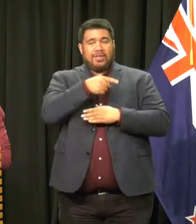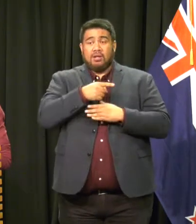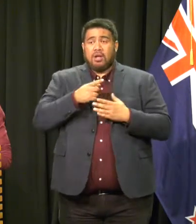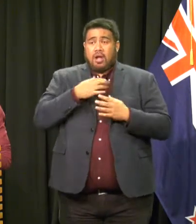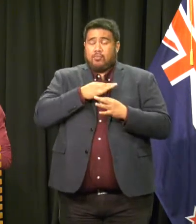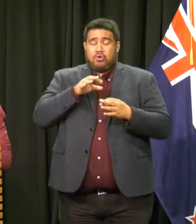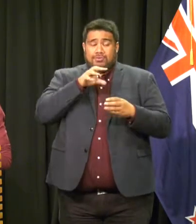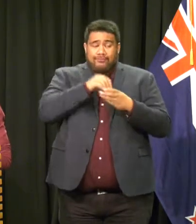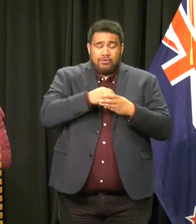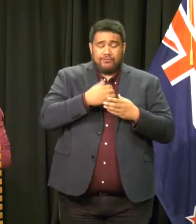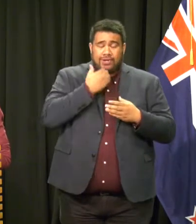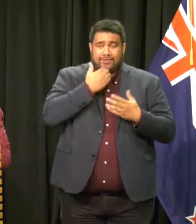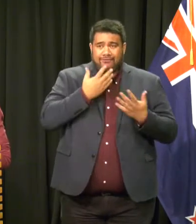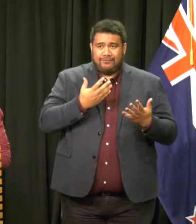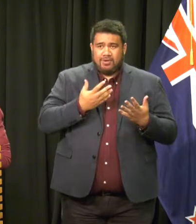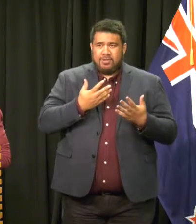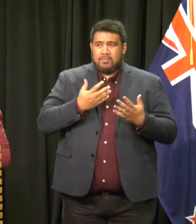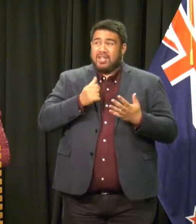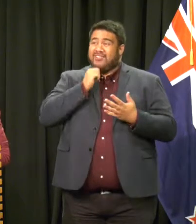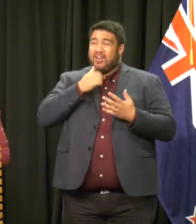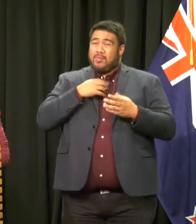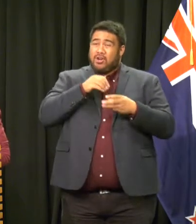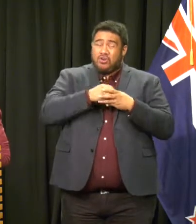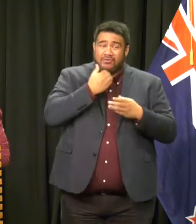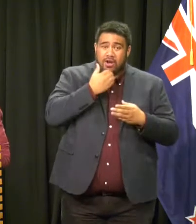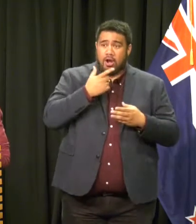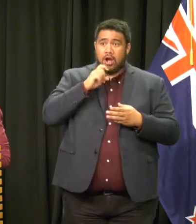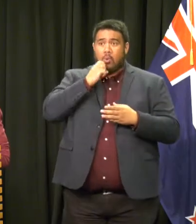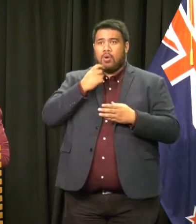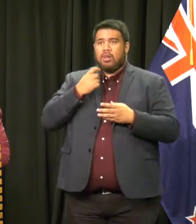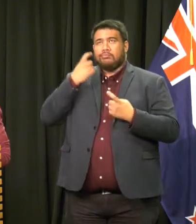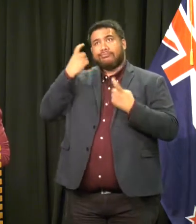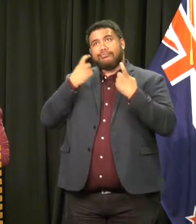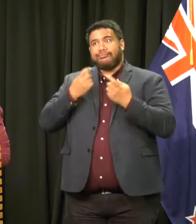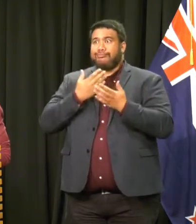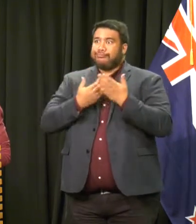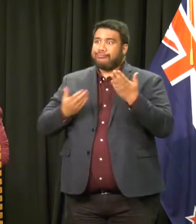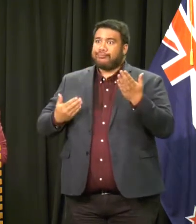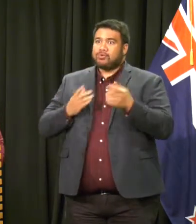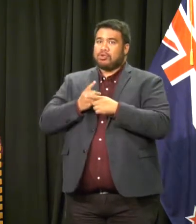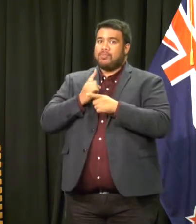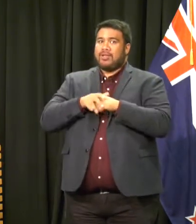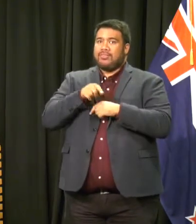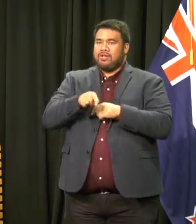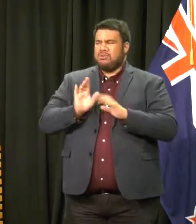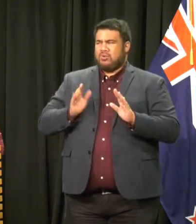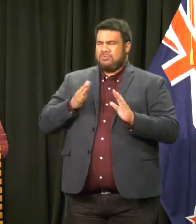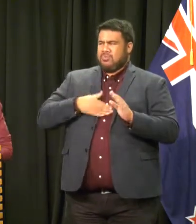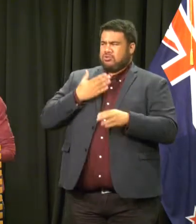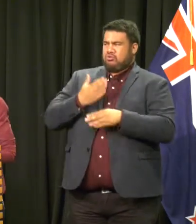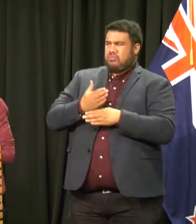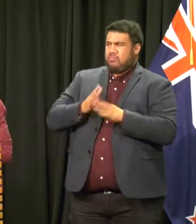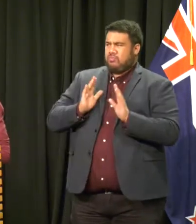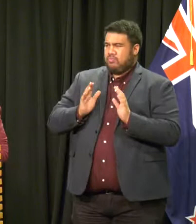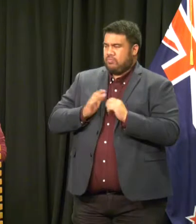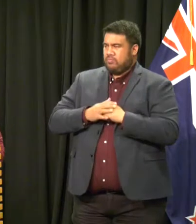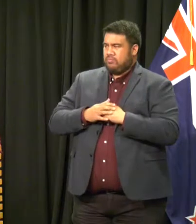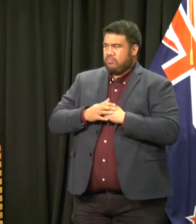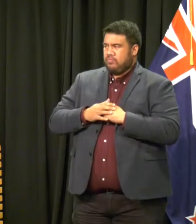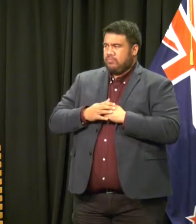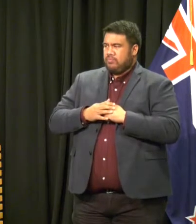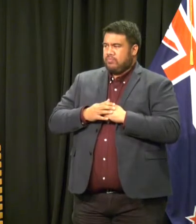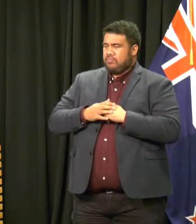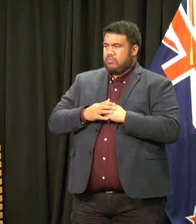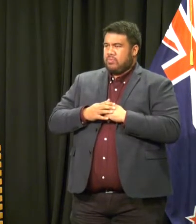enough to it. And even if I were, you wouldn't hear me pontificating on that. It's not my job. There will be enough of that, I'm